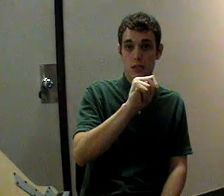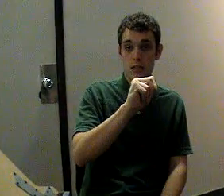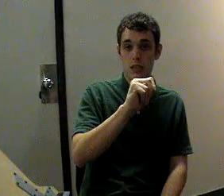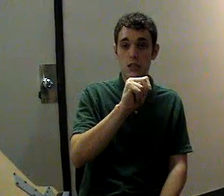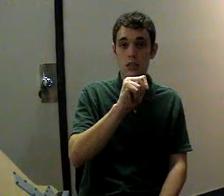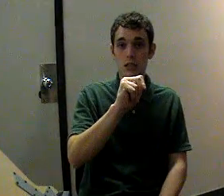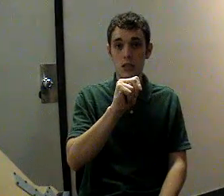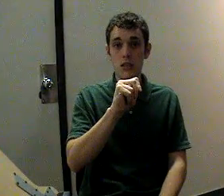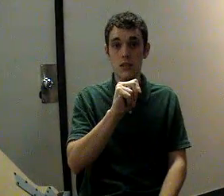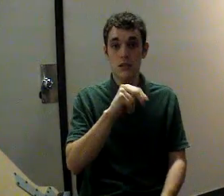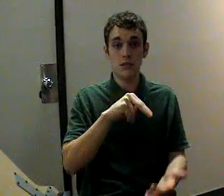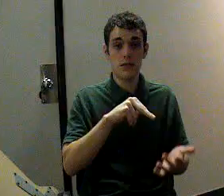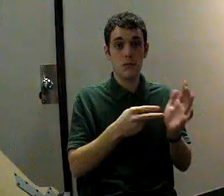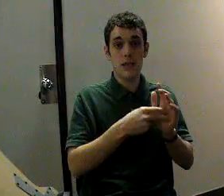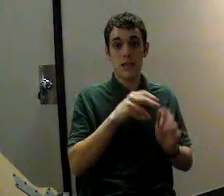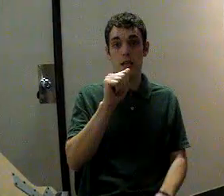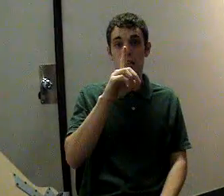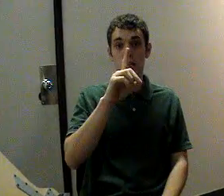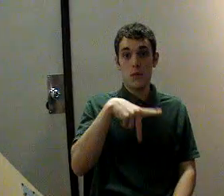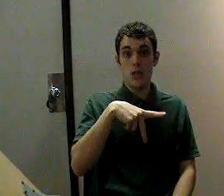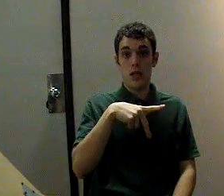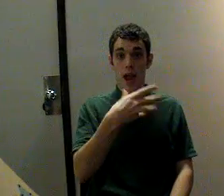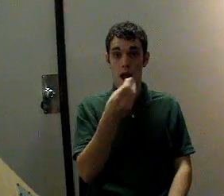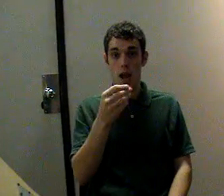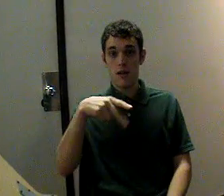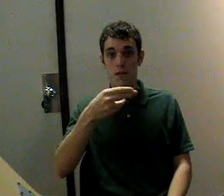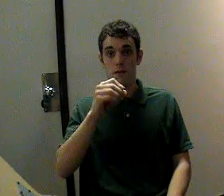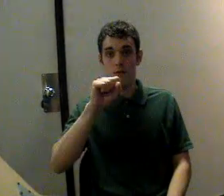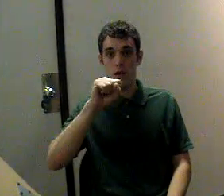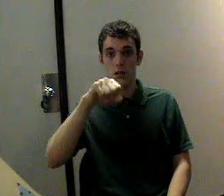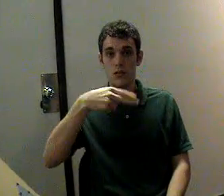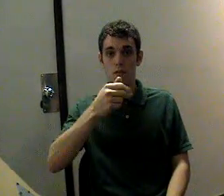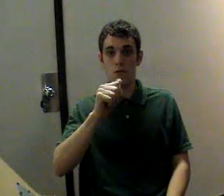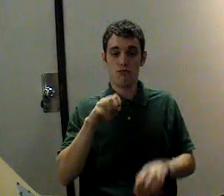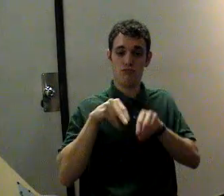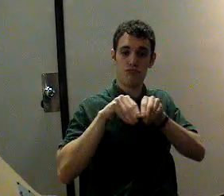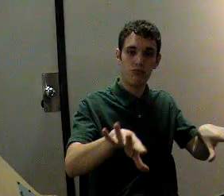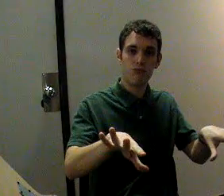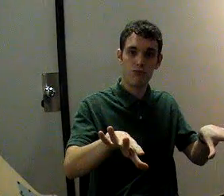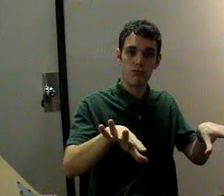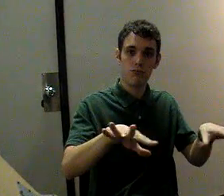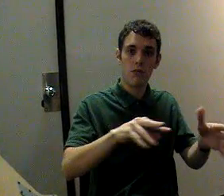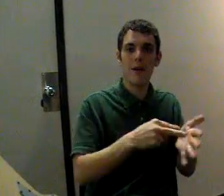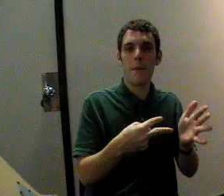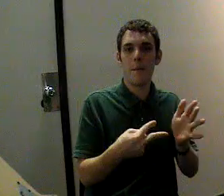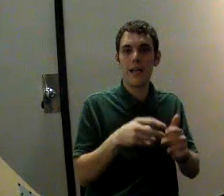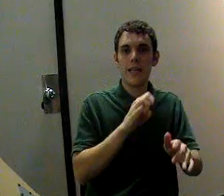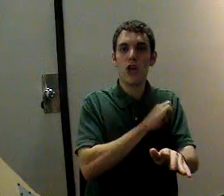its ADP and phosphate, right, and then it's going to go back into its low energy. So when it does that, it moves down the